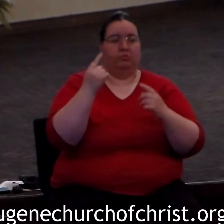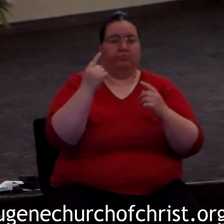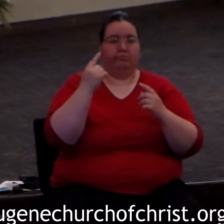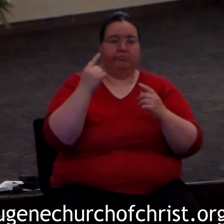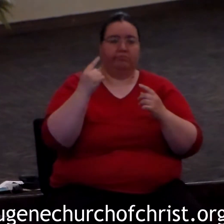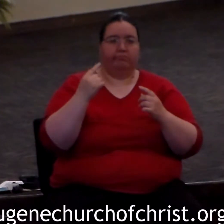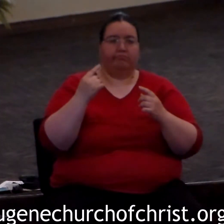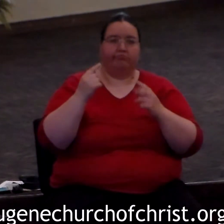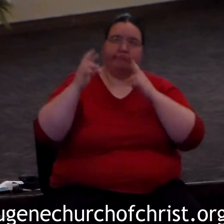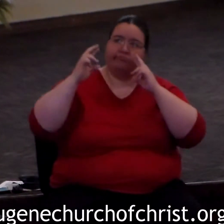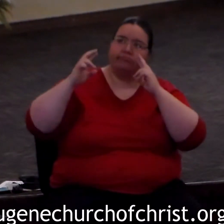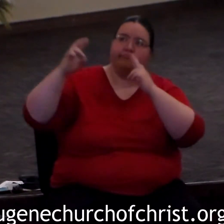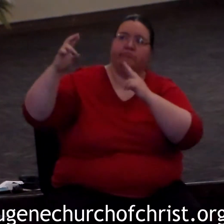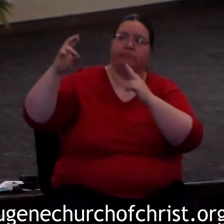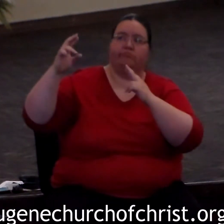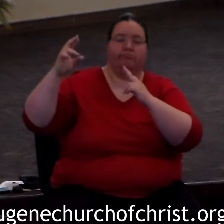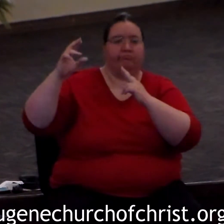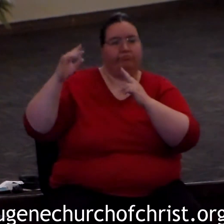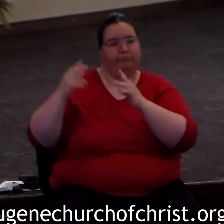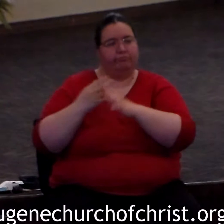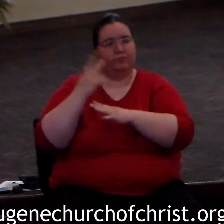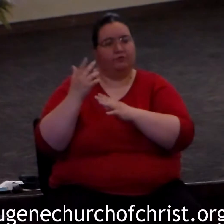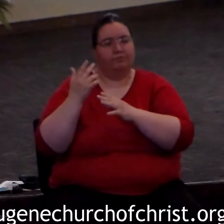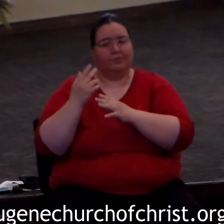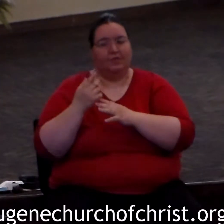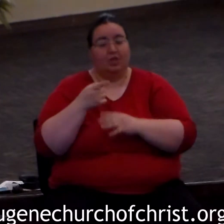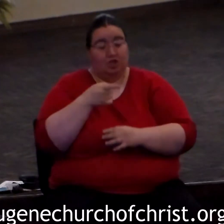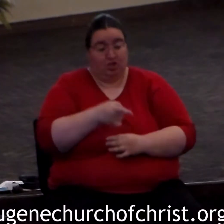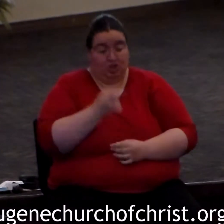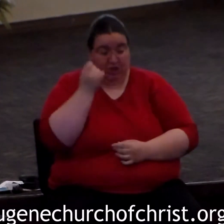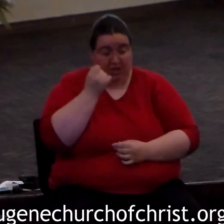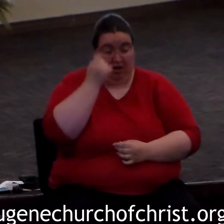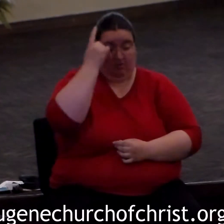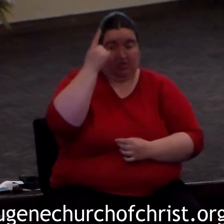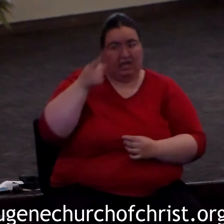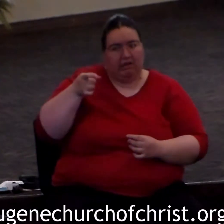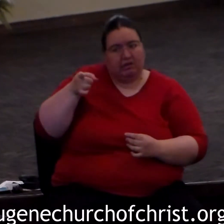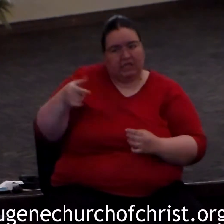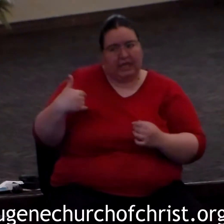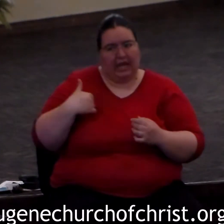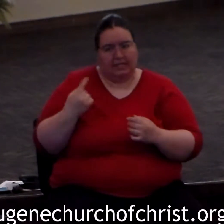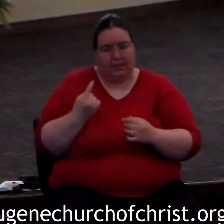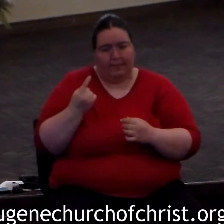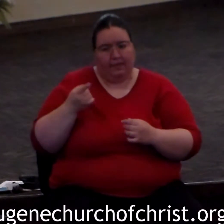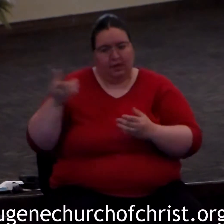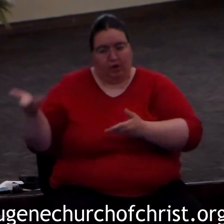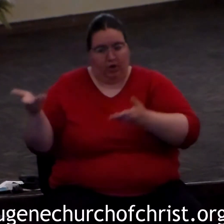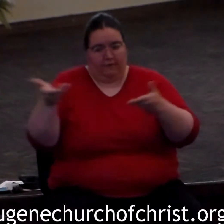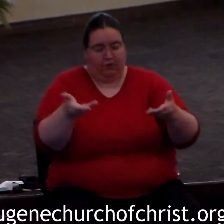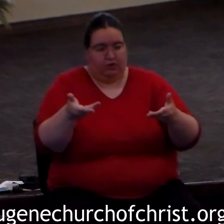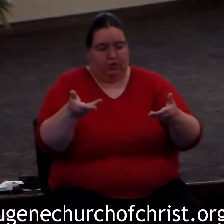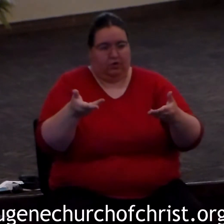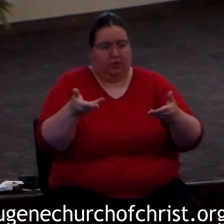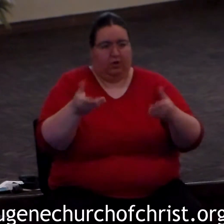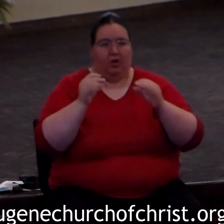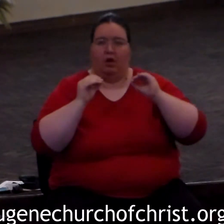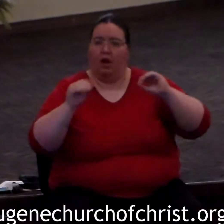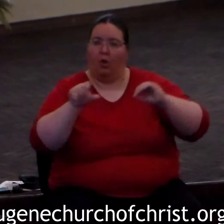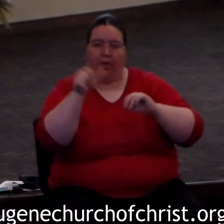house that there's something that he has to offer that she can't get anywhere else. And not only that, she understands that she's